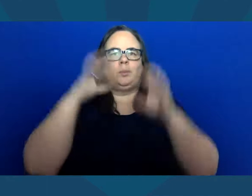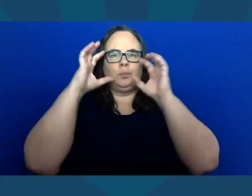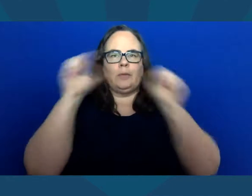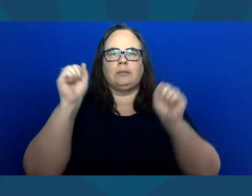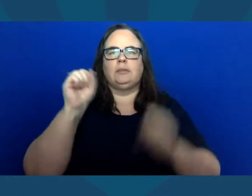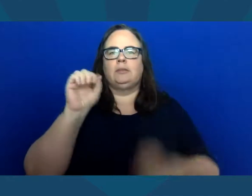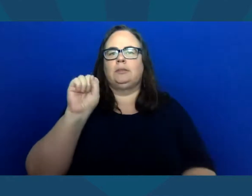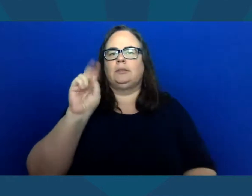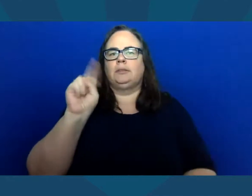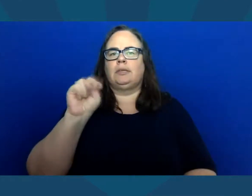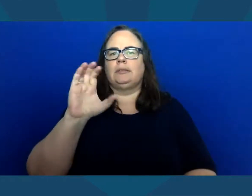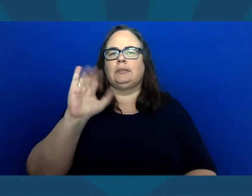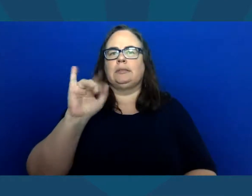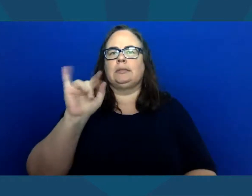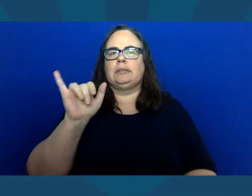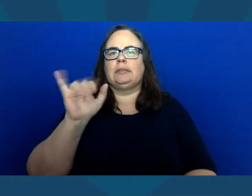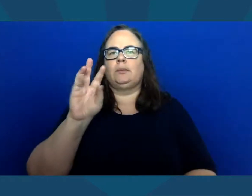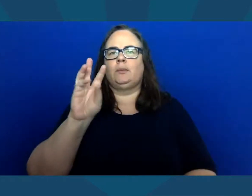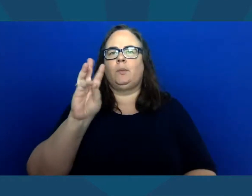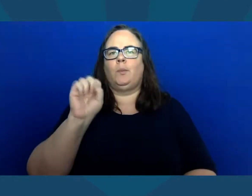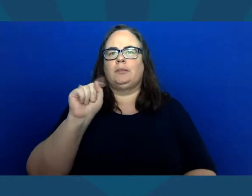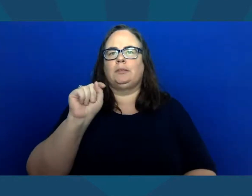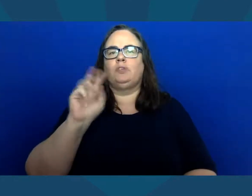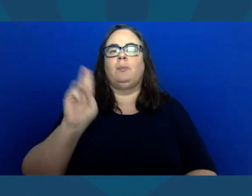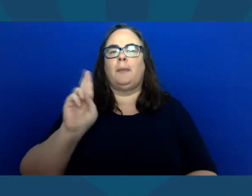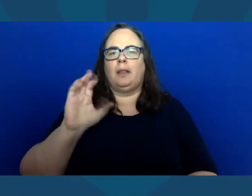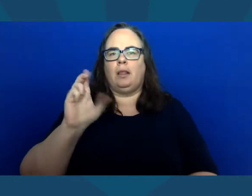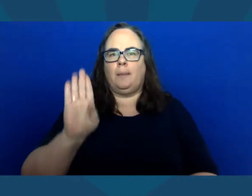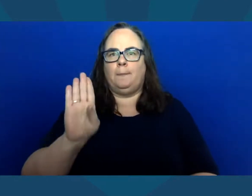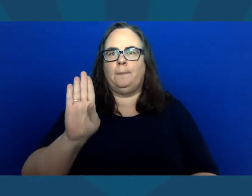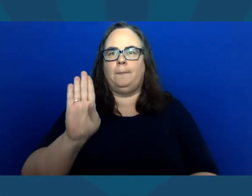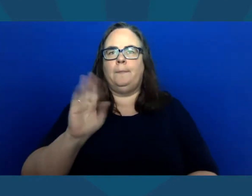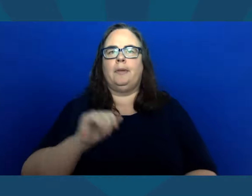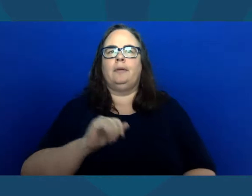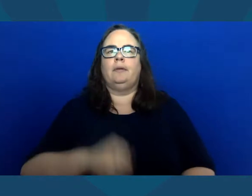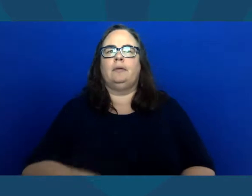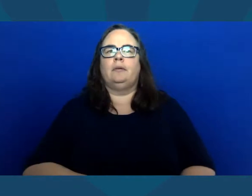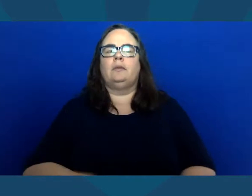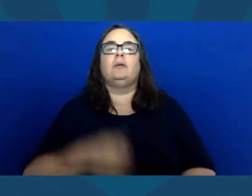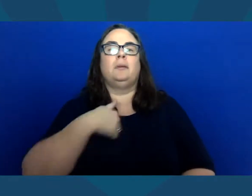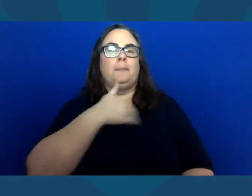I was also president of the Sun City West Republican Club.